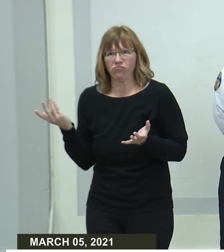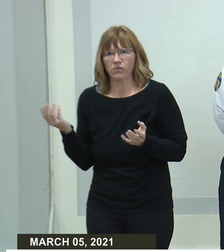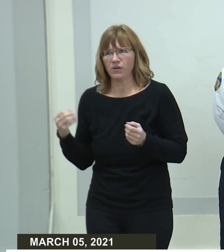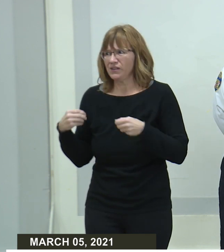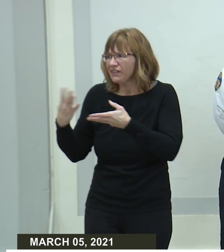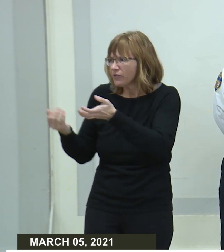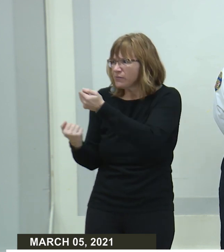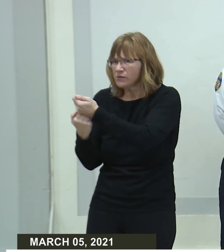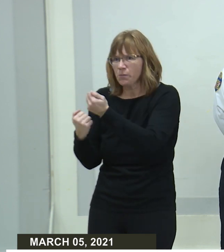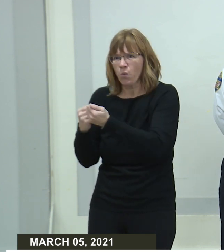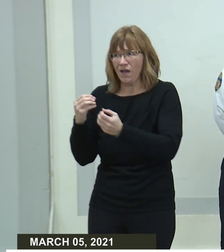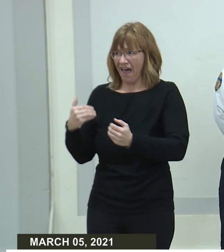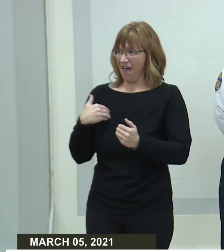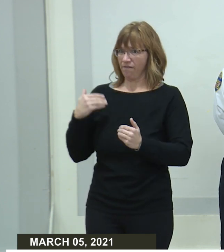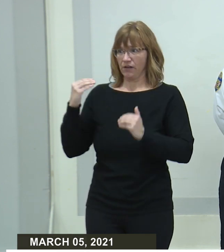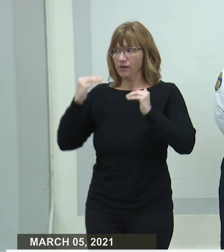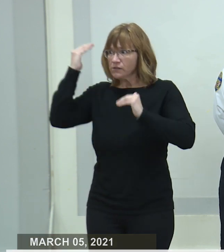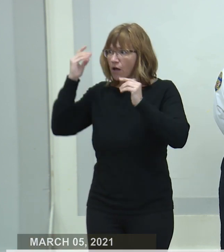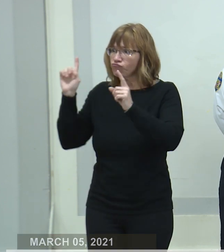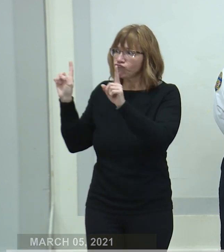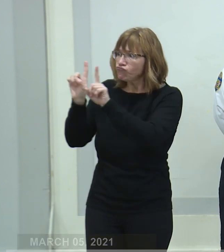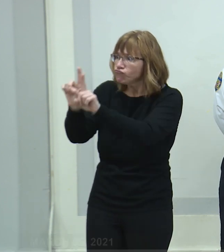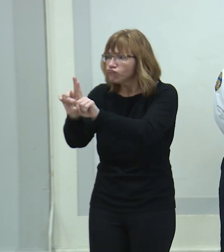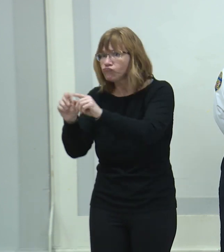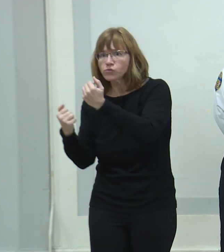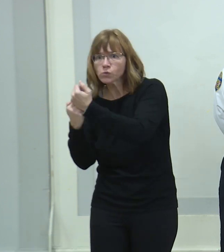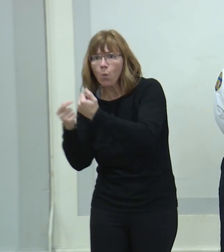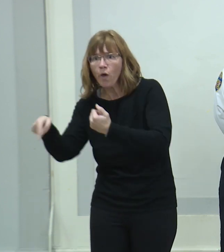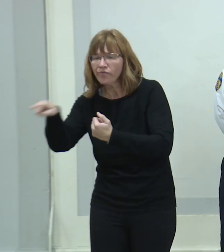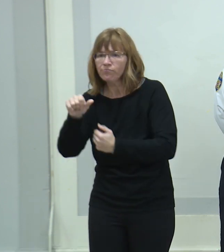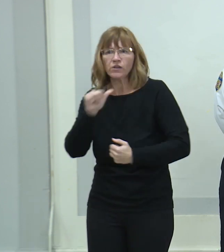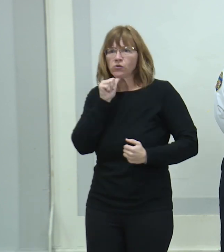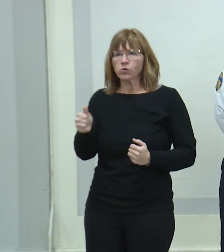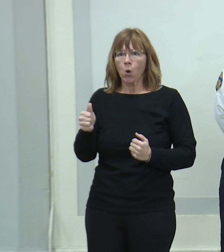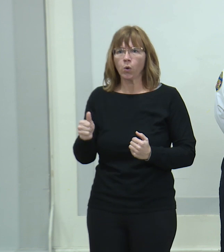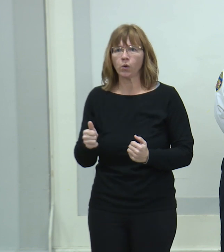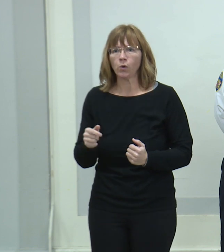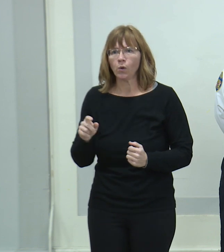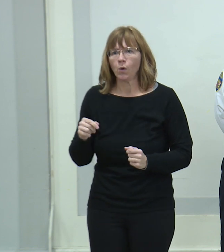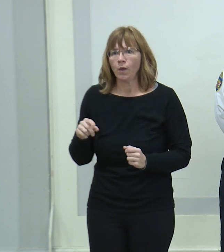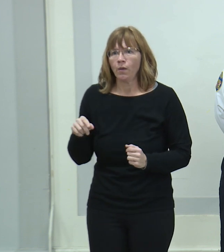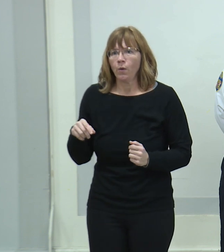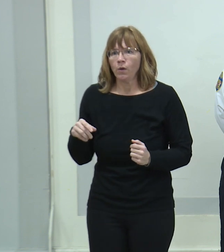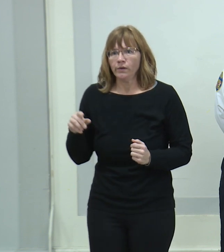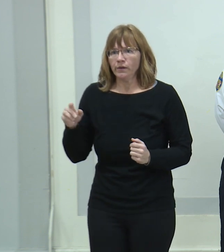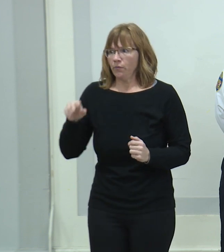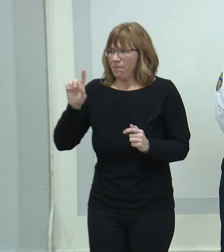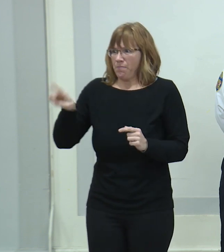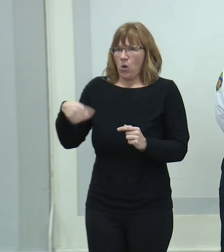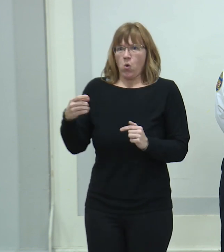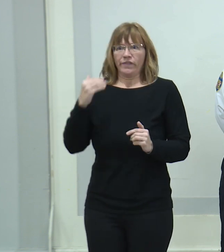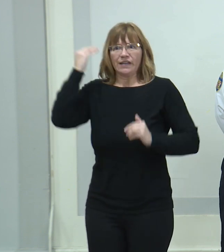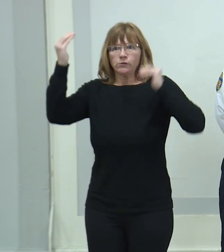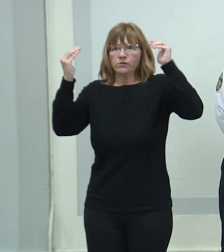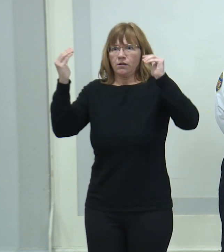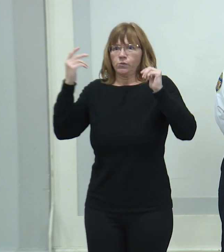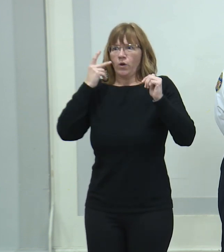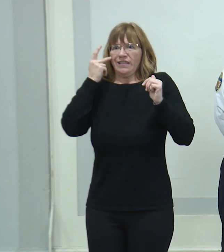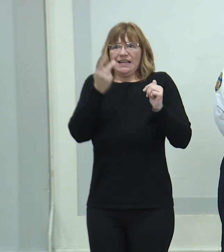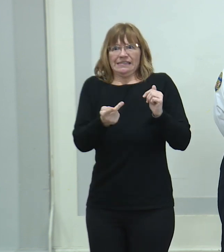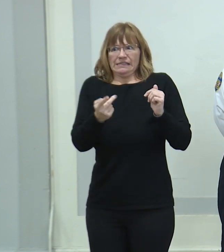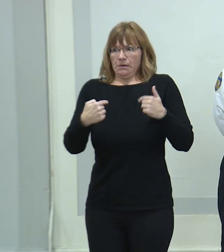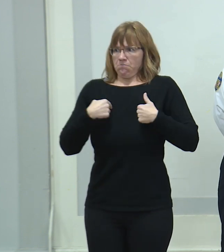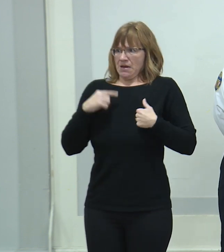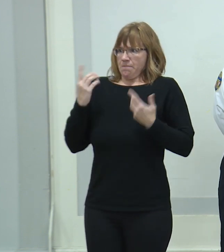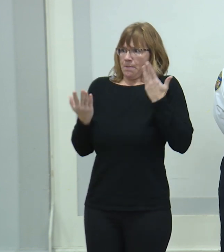folks around them, were the only caring adult that they ever would see outside of school. That's why we continue to push that. We